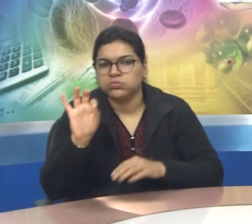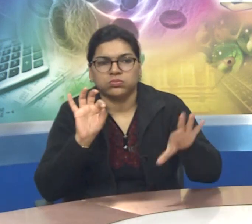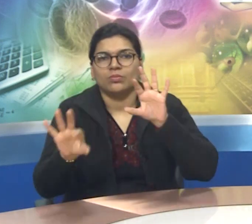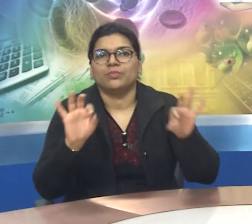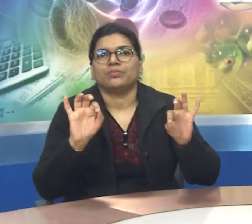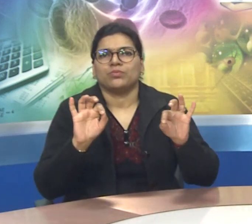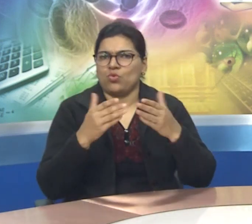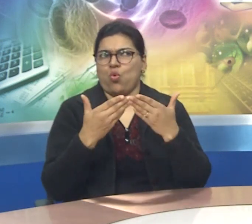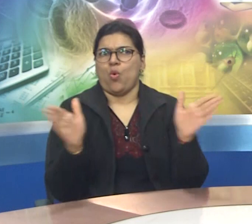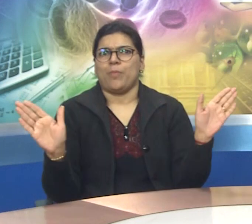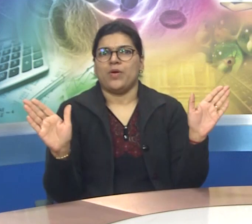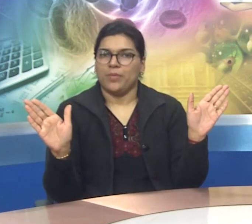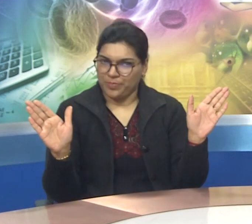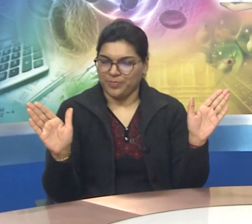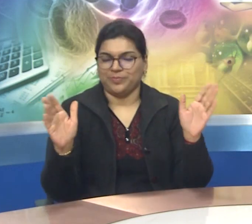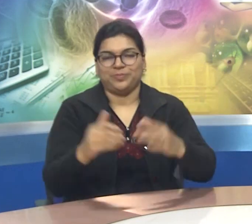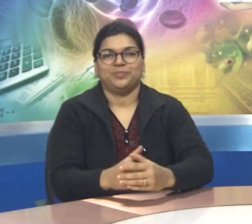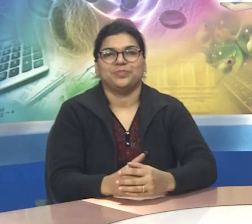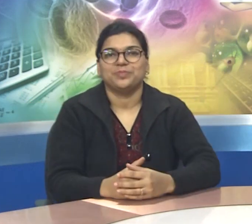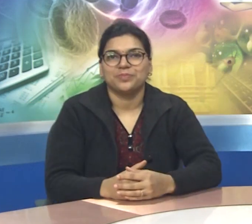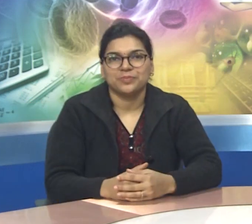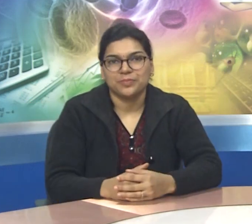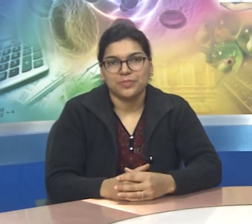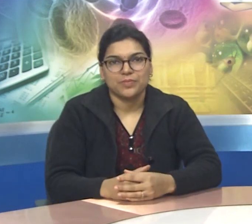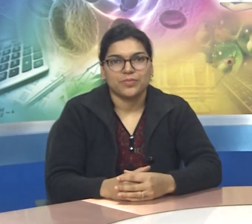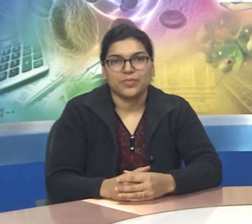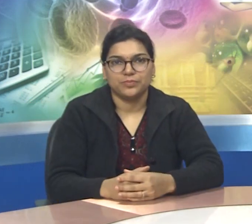thus, it helps in achieving the third law.